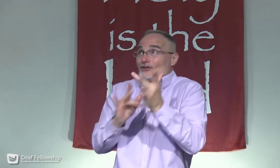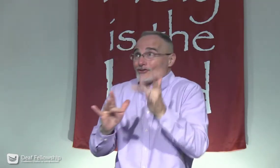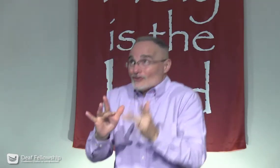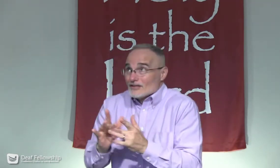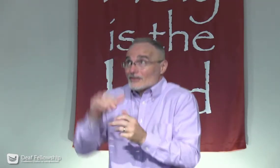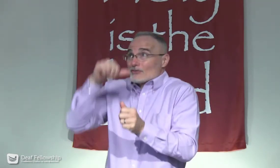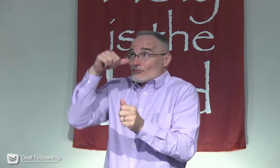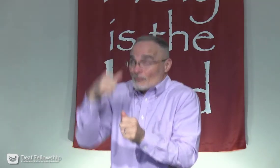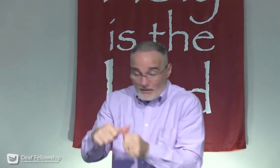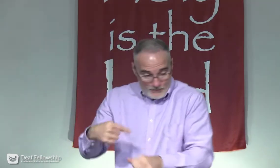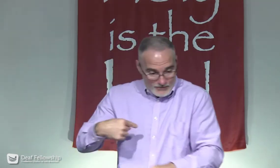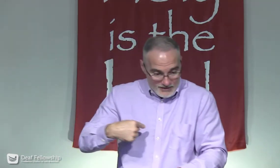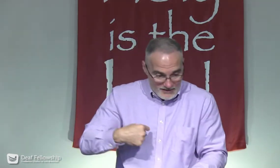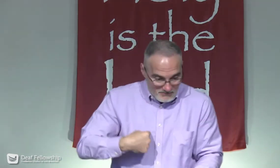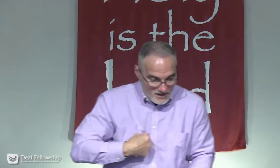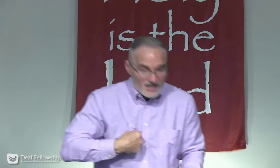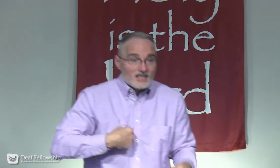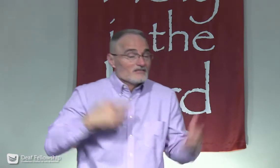Are you fully confident